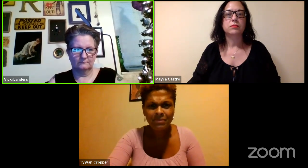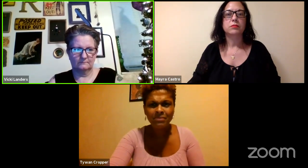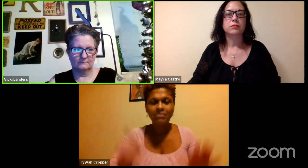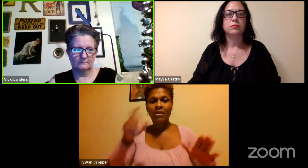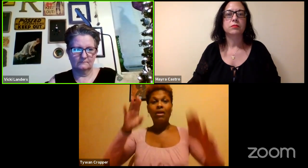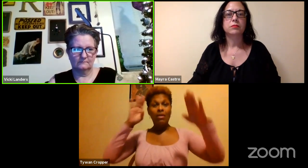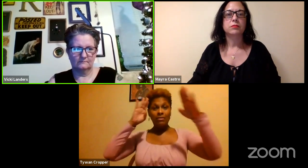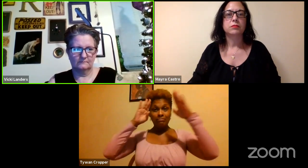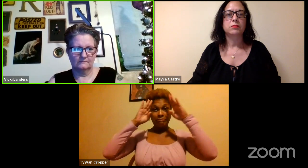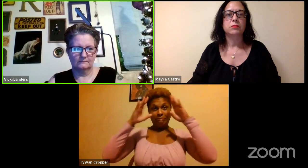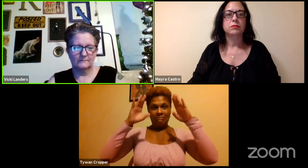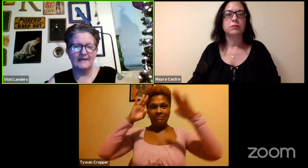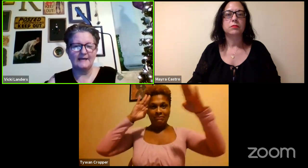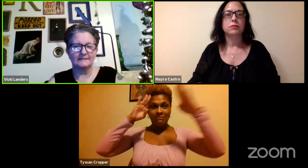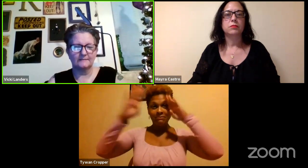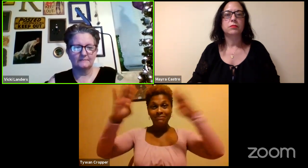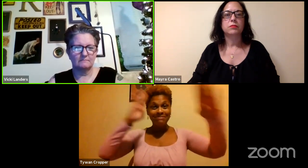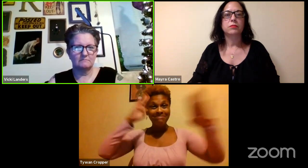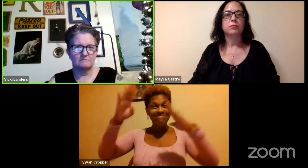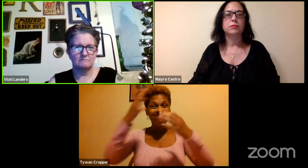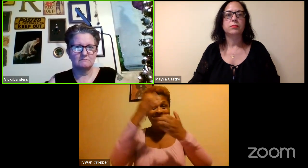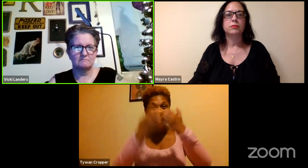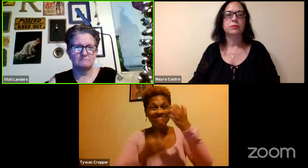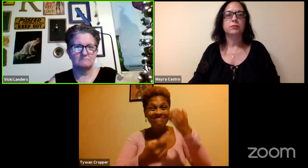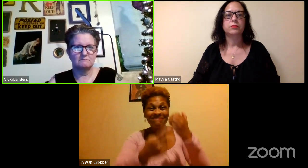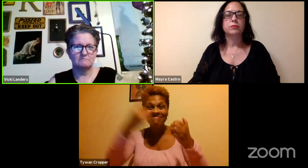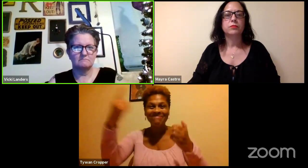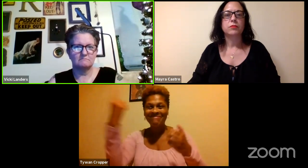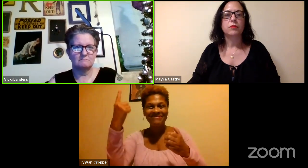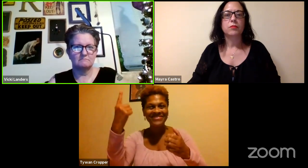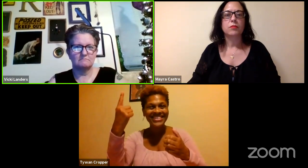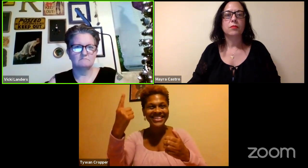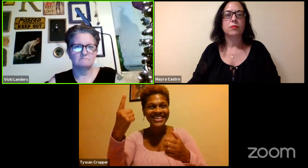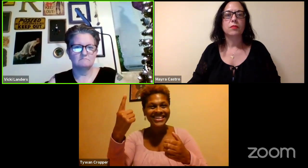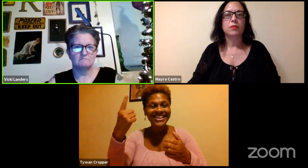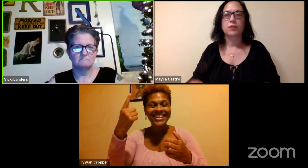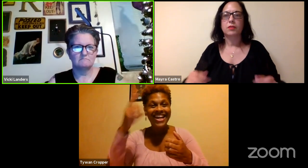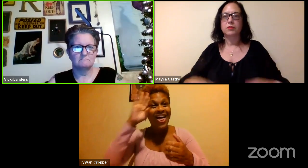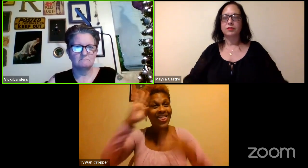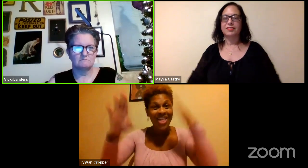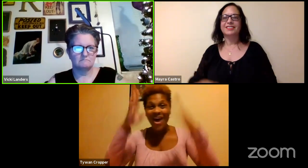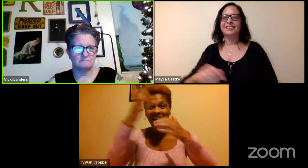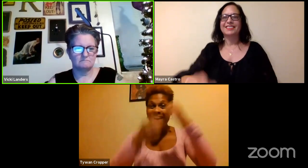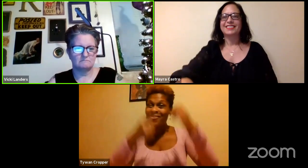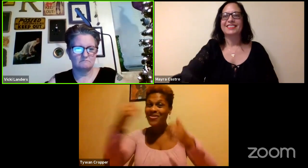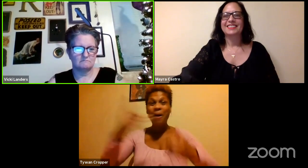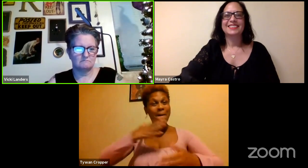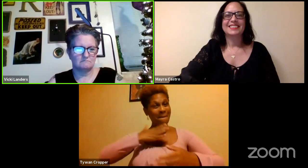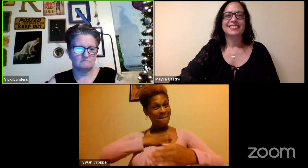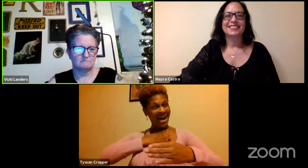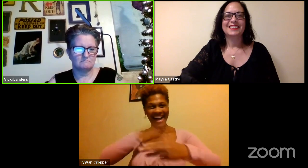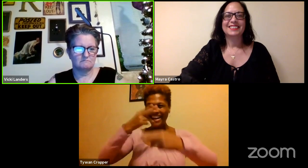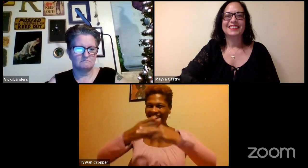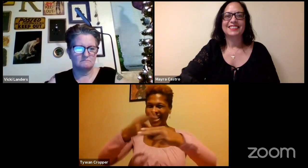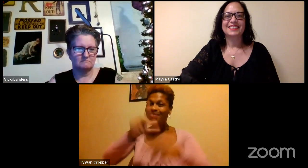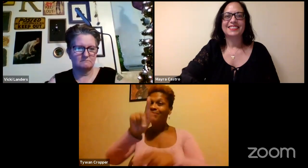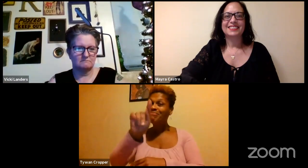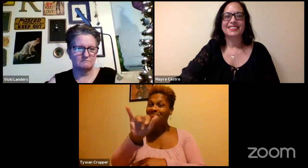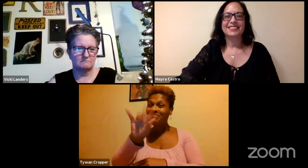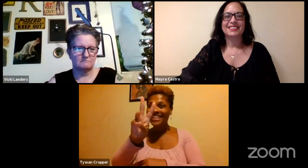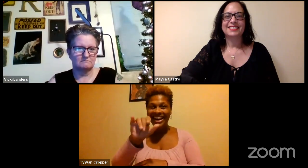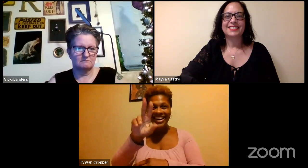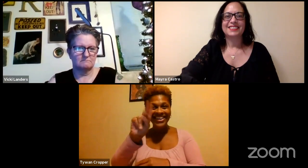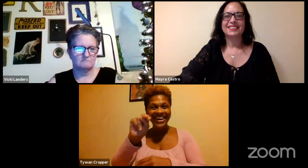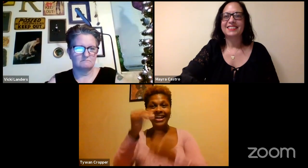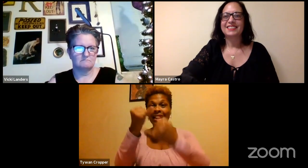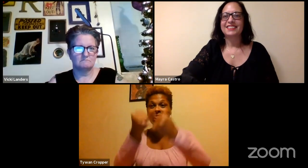Vicki, can we start? Yes. Or are you still letting people in? Nope, you can start. Hello,